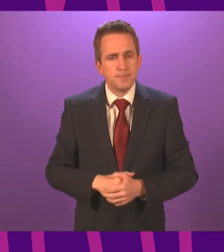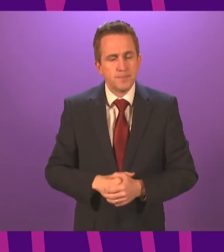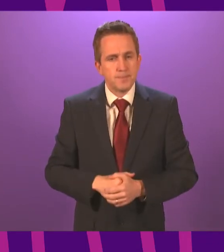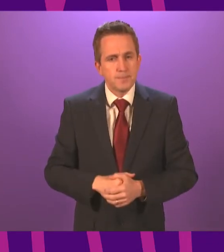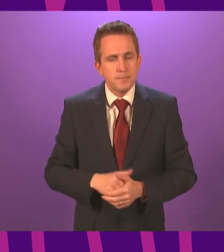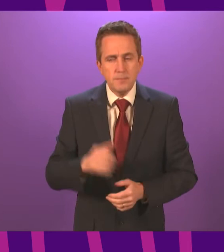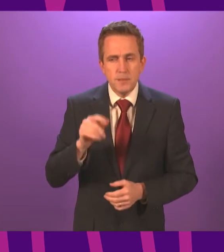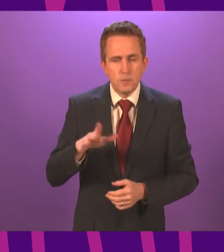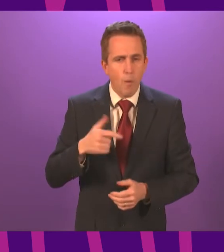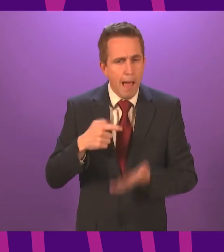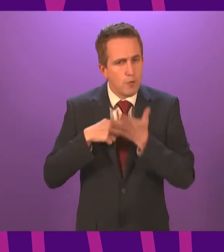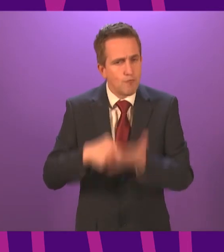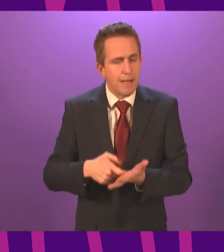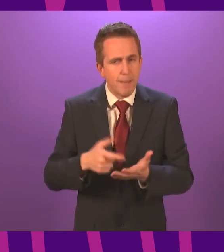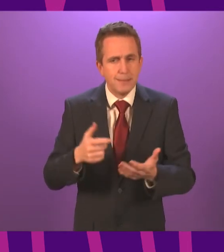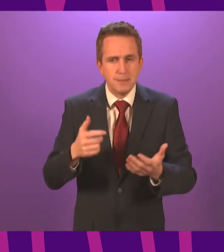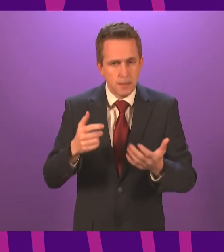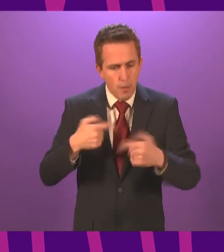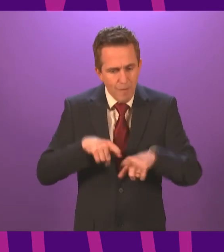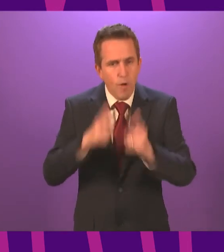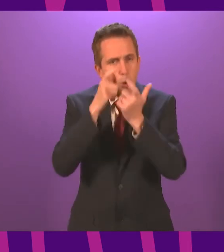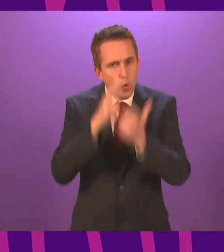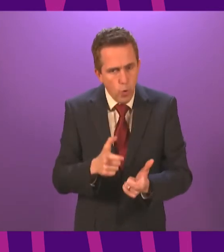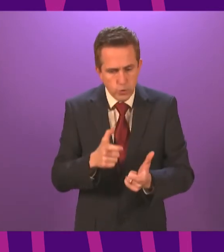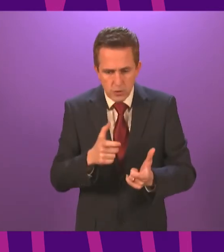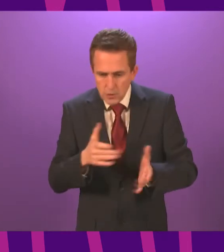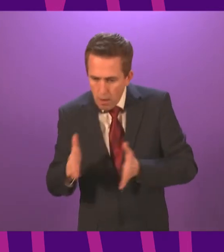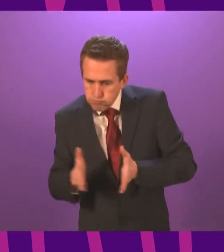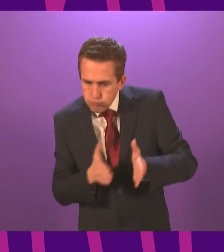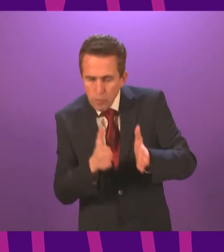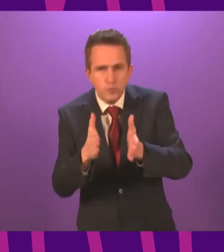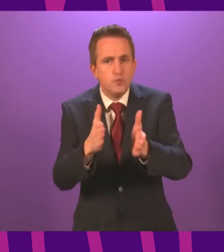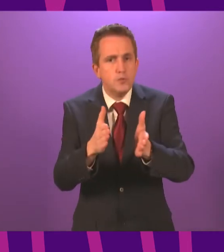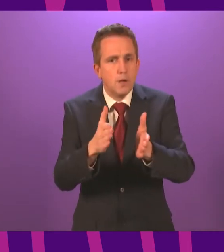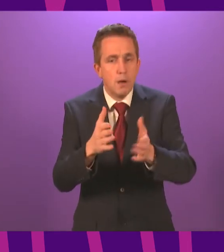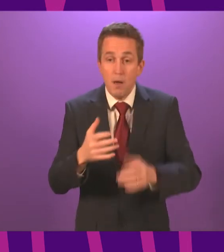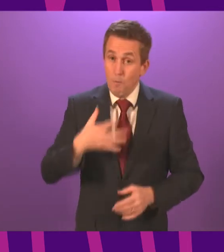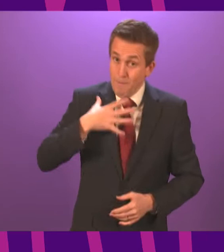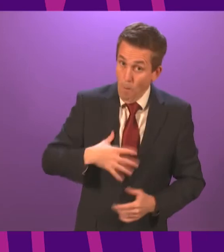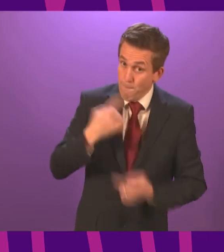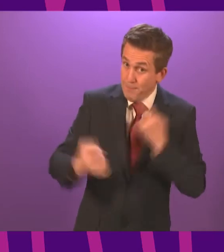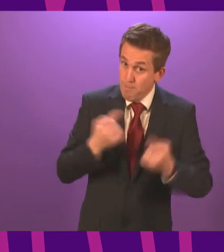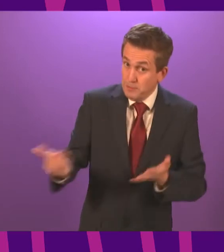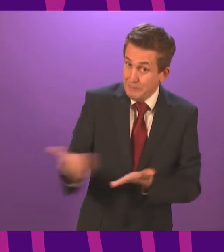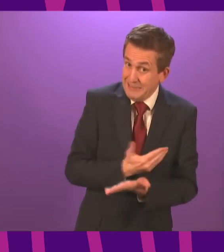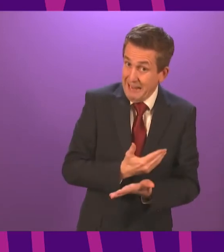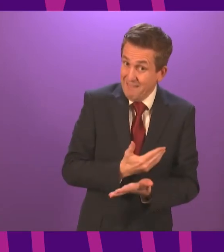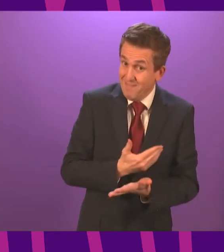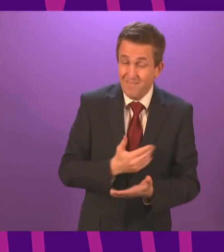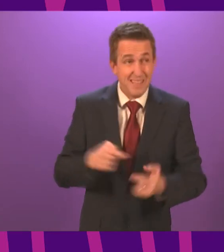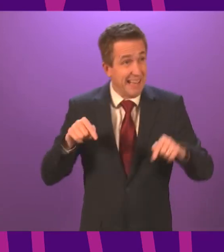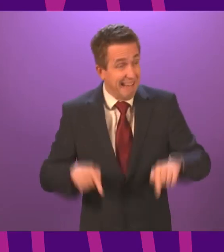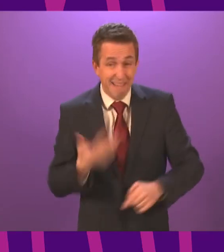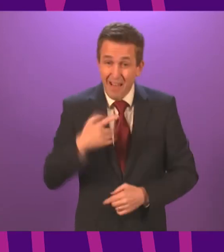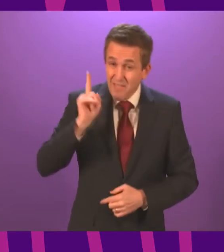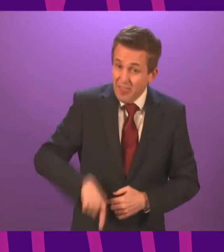cautious approach that I have adopted throughout the pandemic. I want people to be safe. 5,000 deaths,